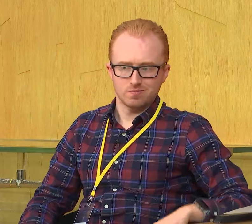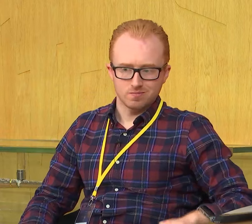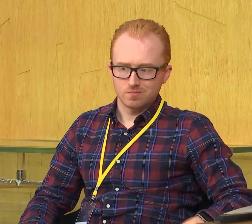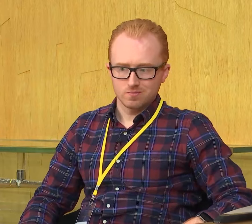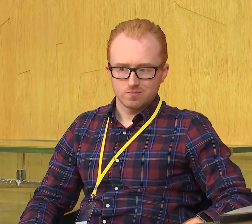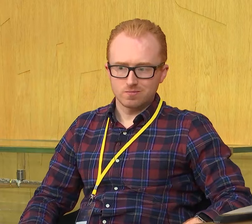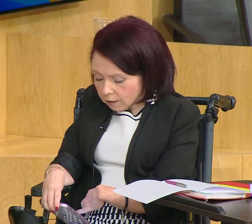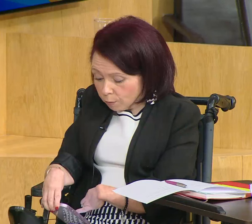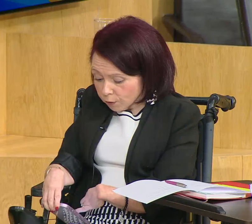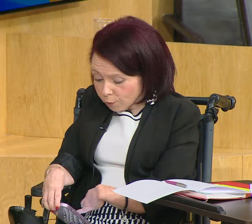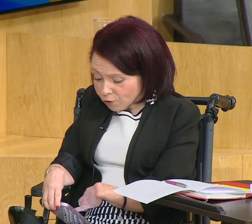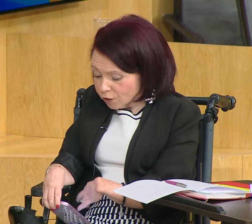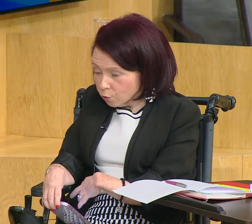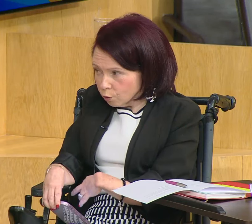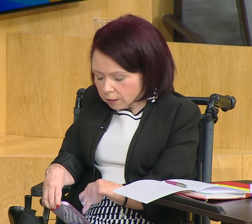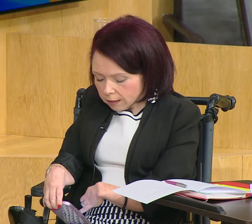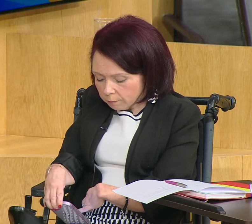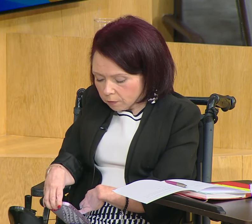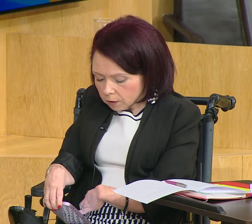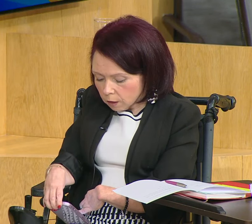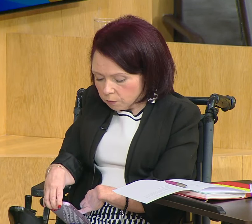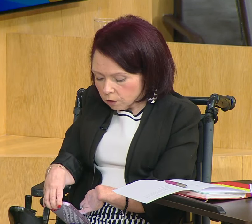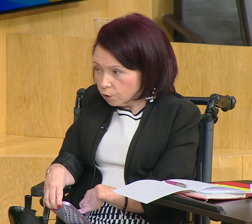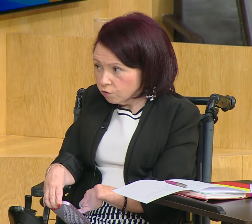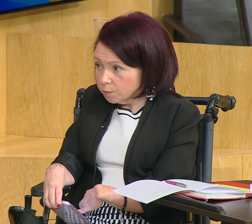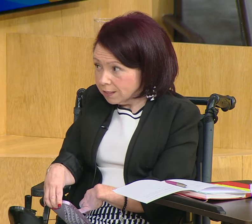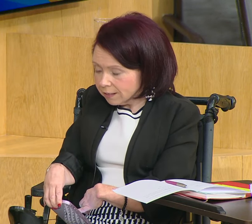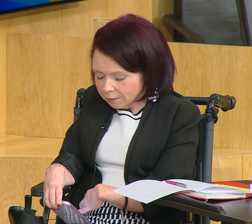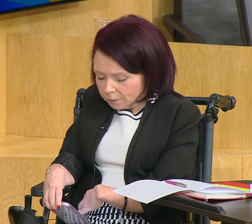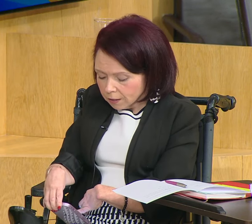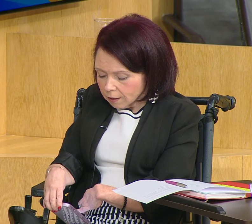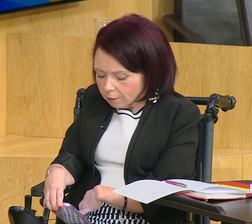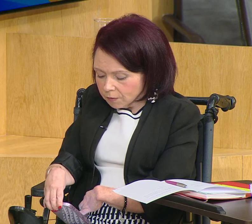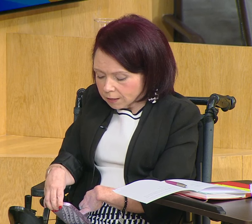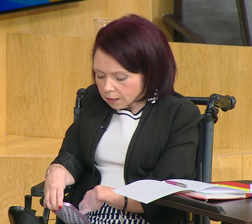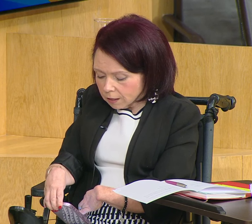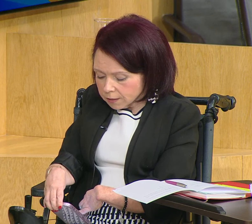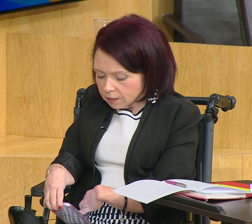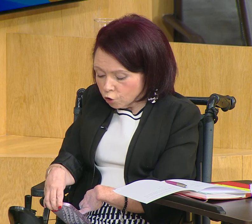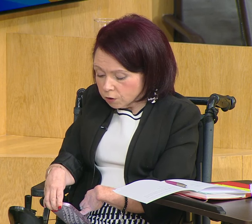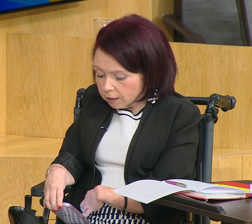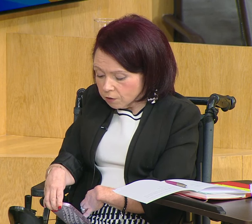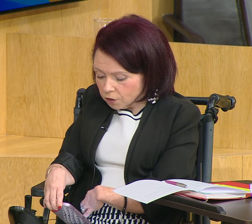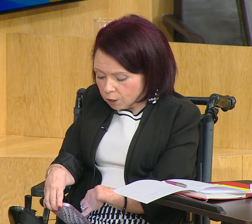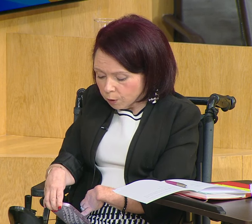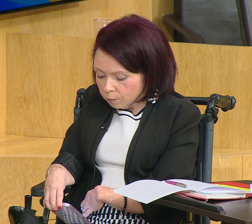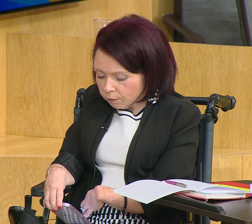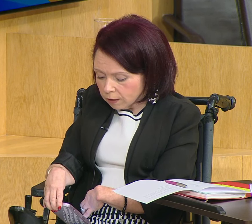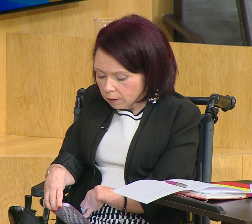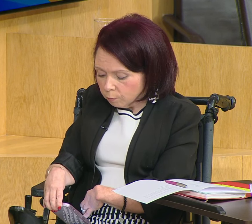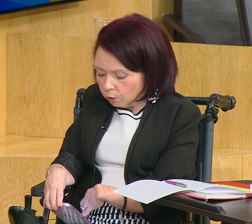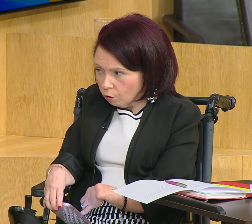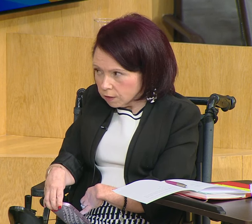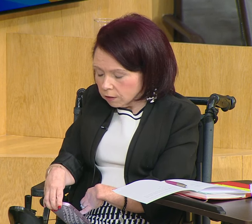So we've got a number of other questions here. So I'm going to come to a question from Zita. Zita has said, "You tell us to keep up the